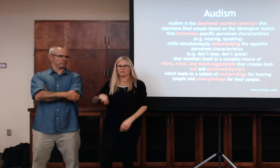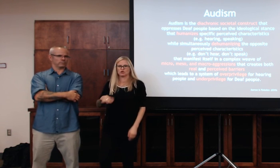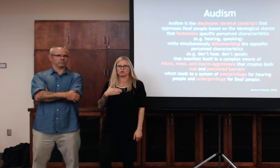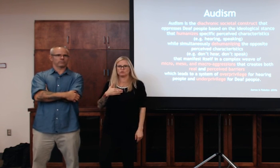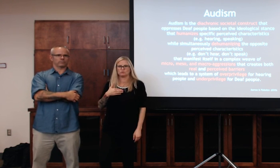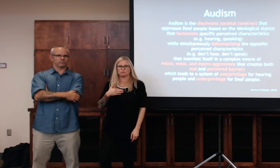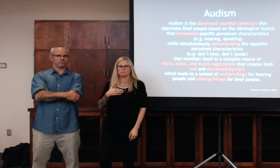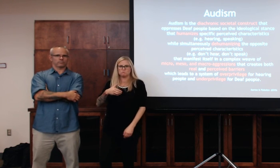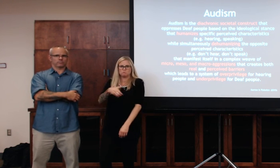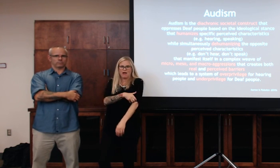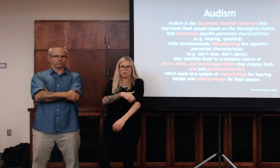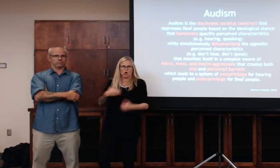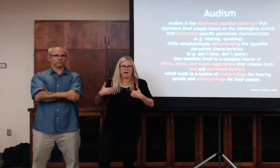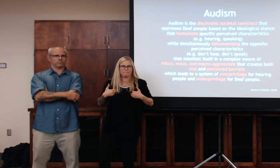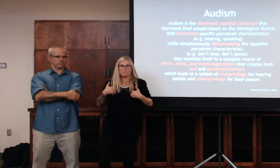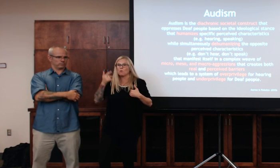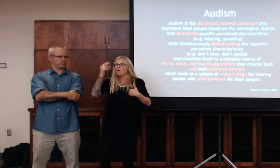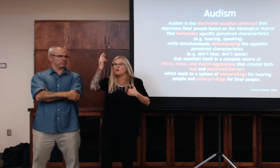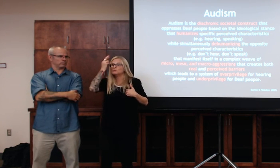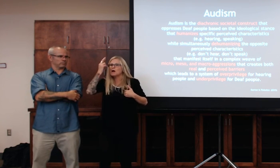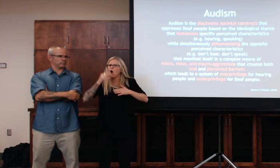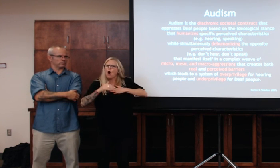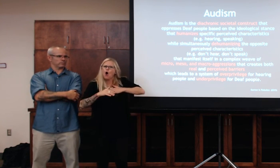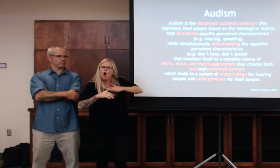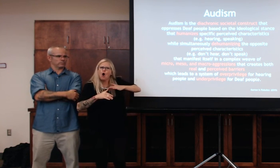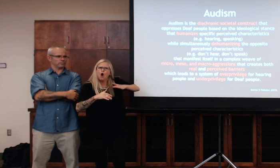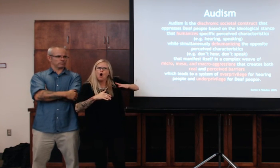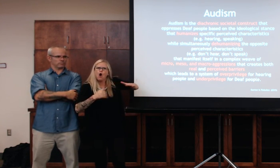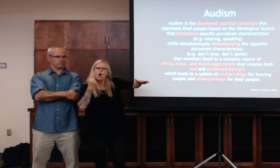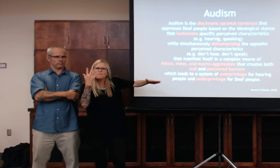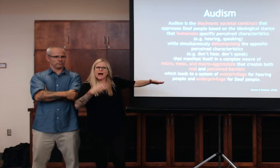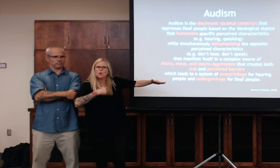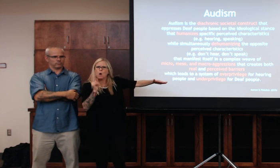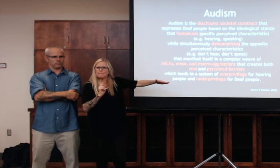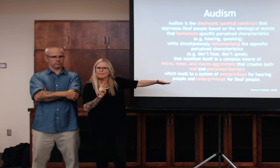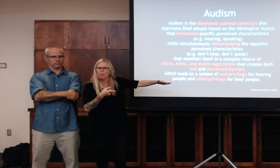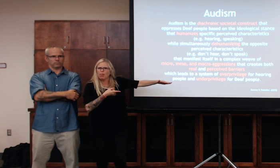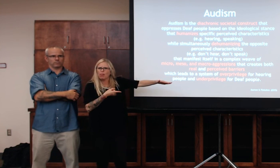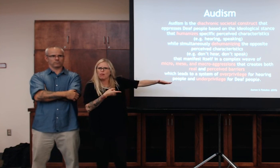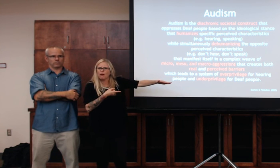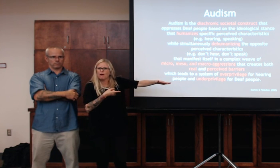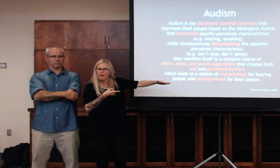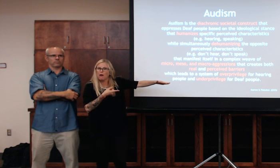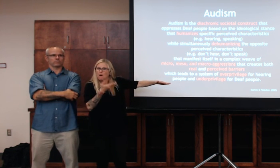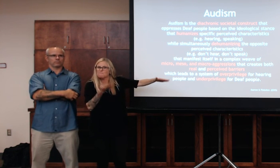privilege. That power is there. And that's because of there are so many white people.